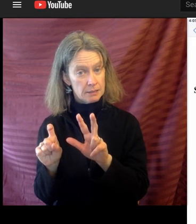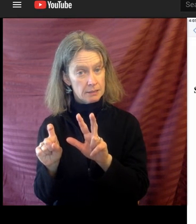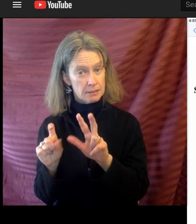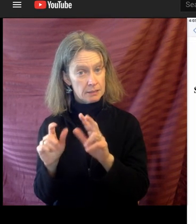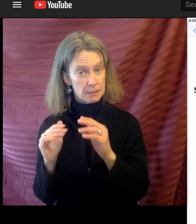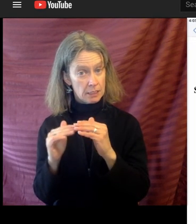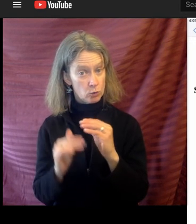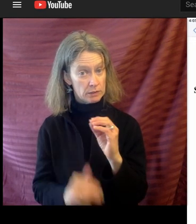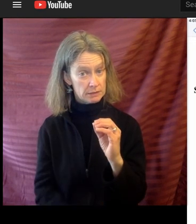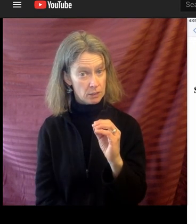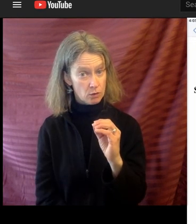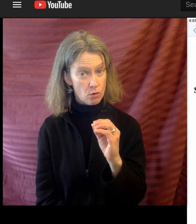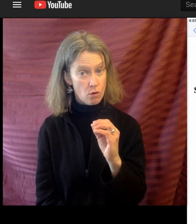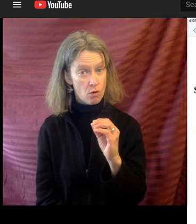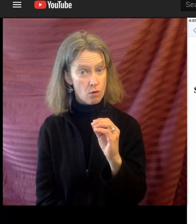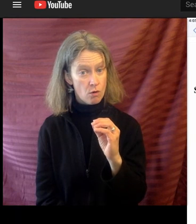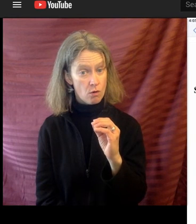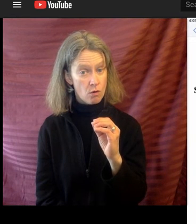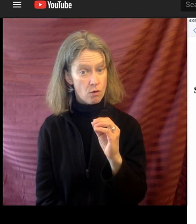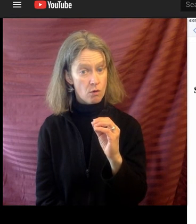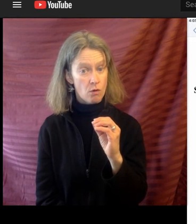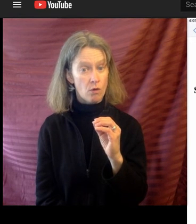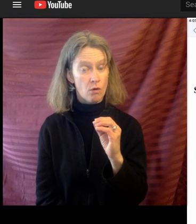to equal 0,